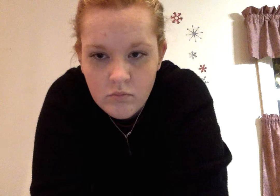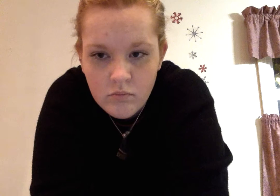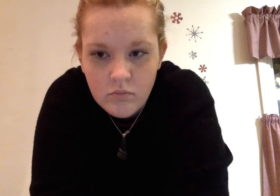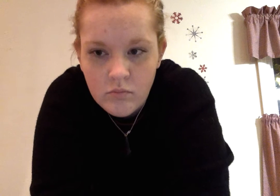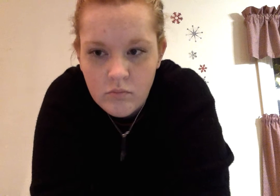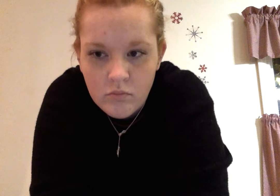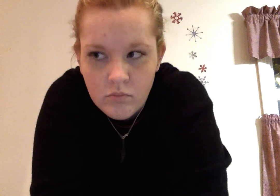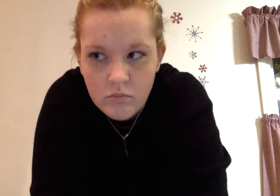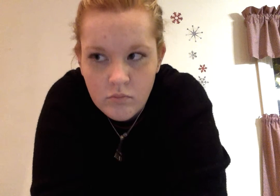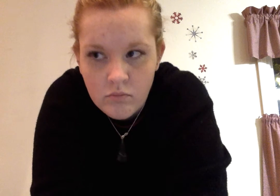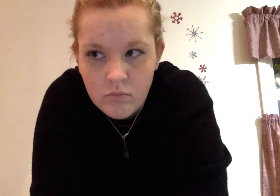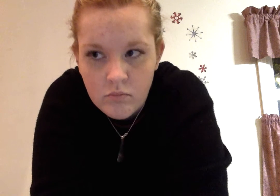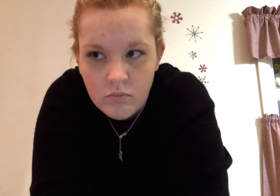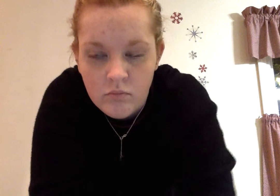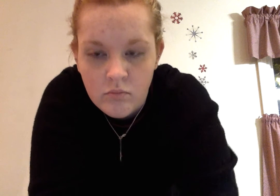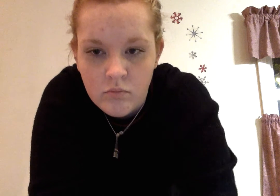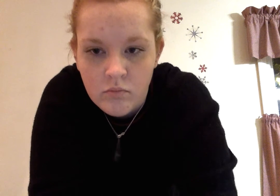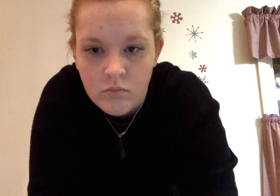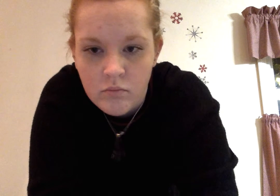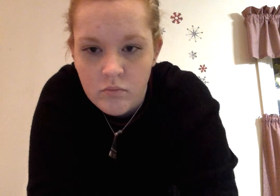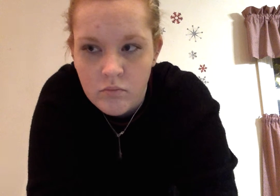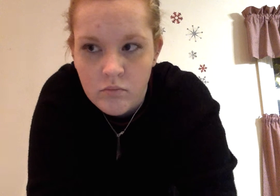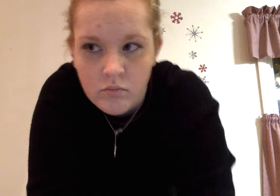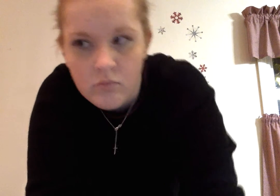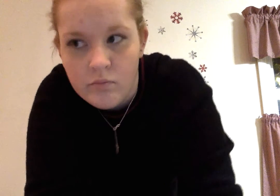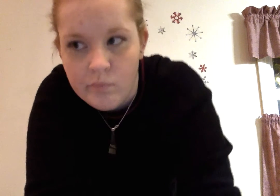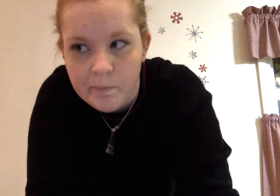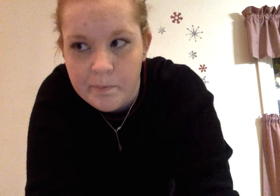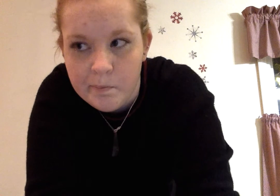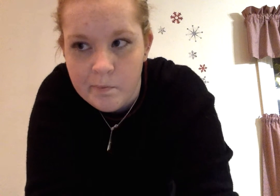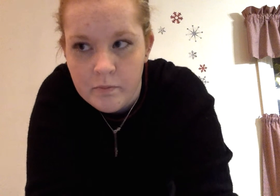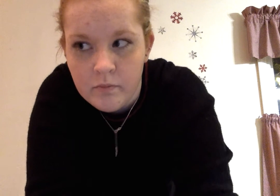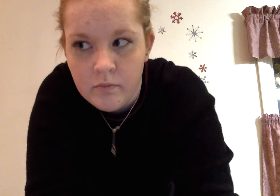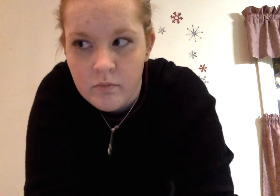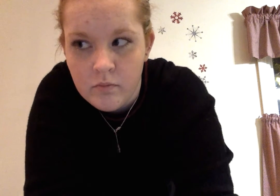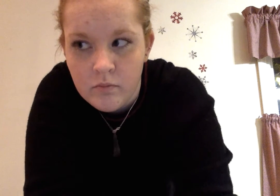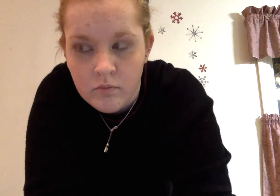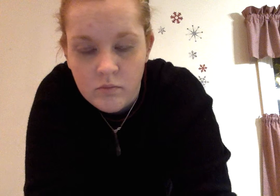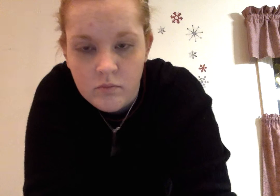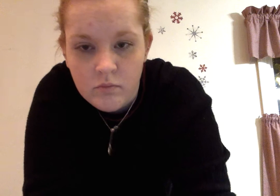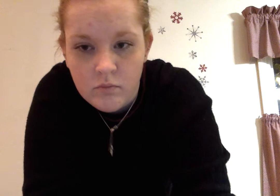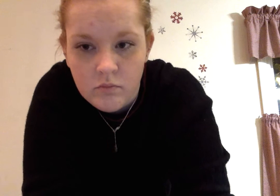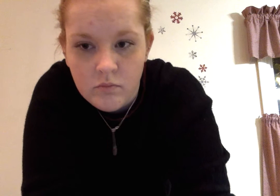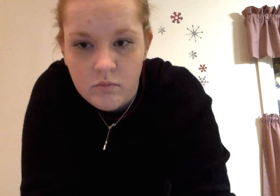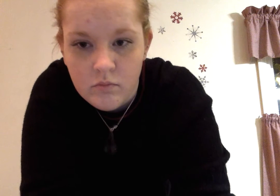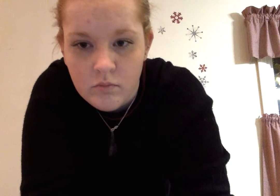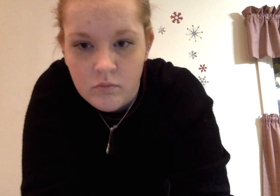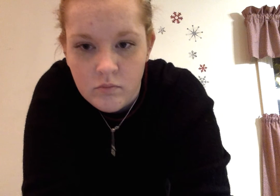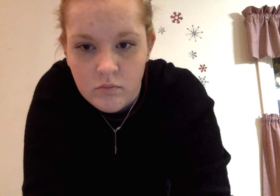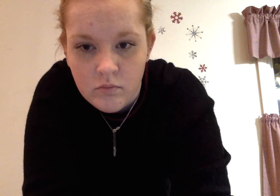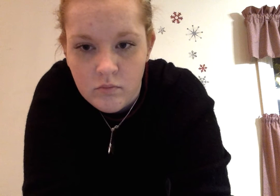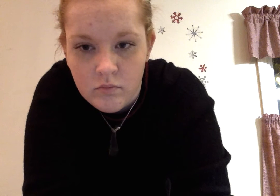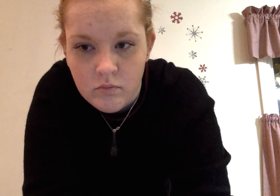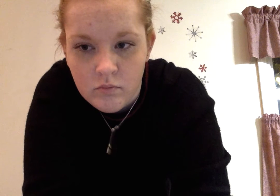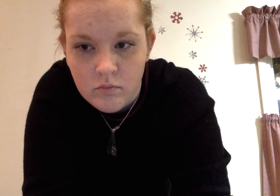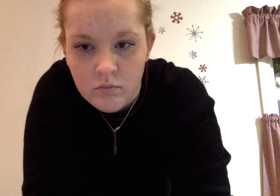repeat things. They can't say, I don't understand. The listener has no control in